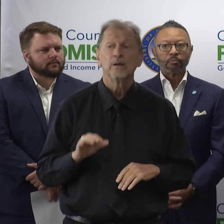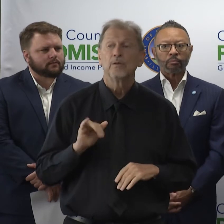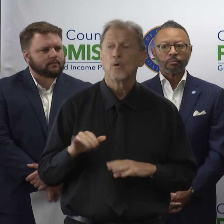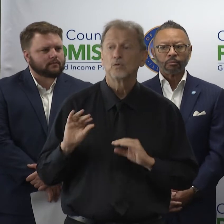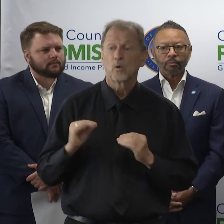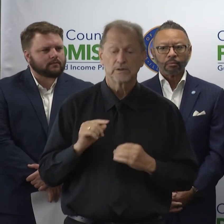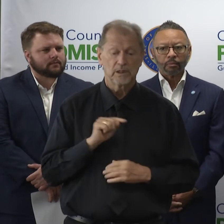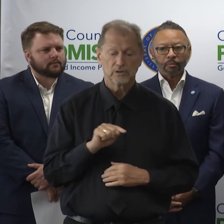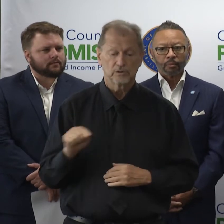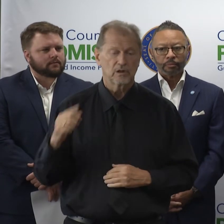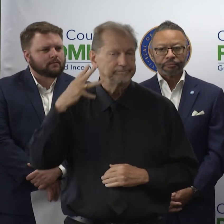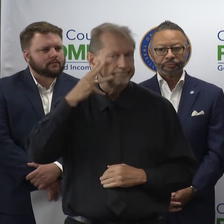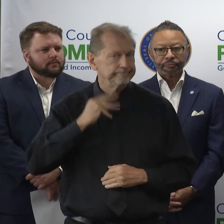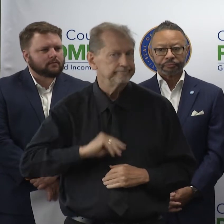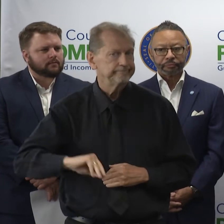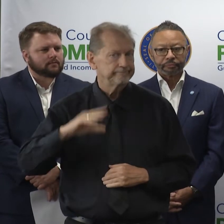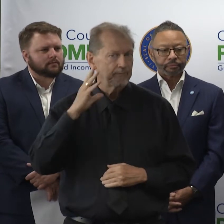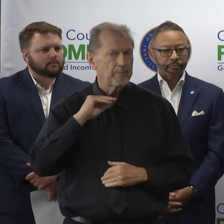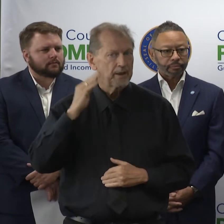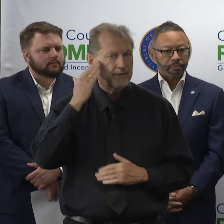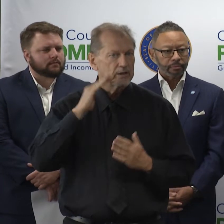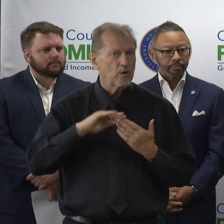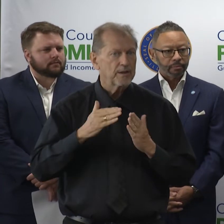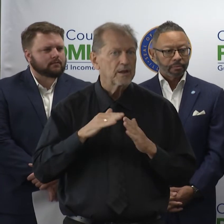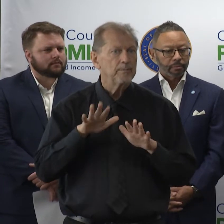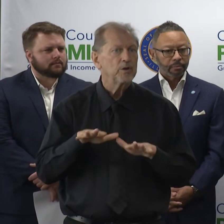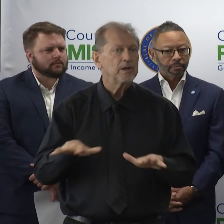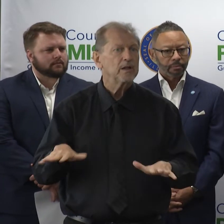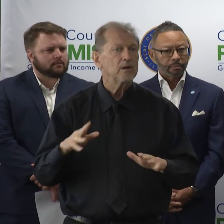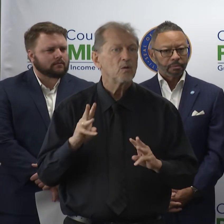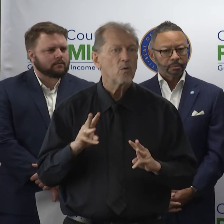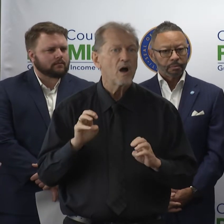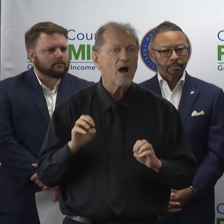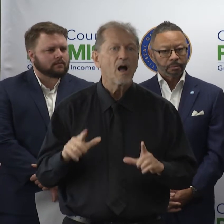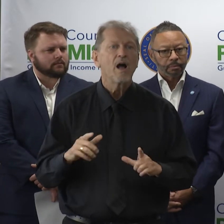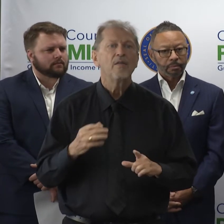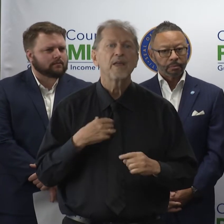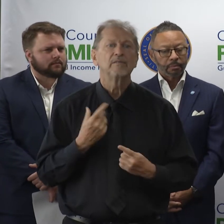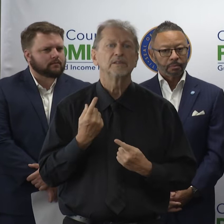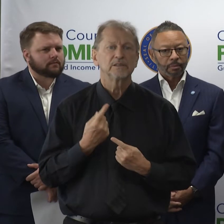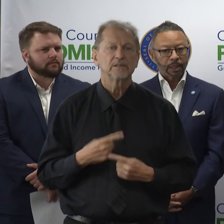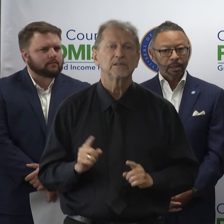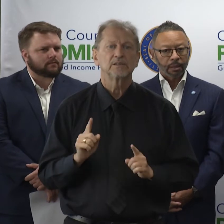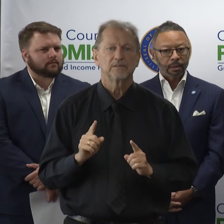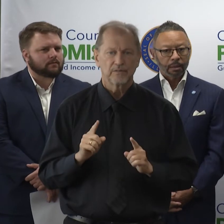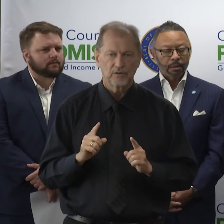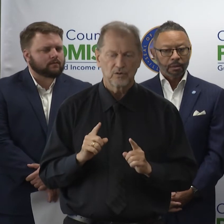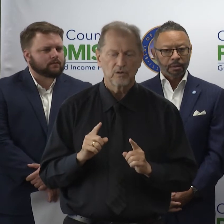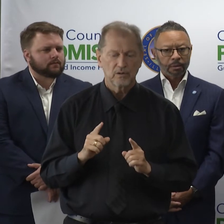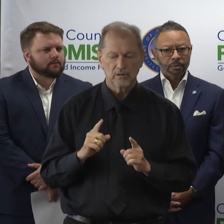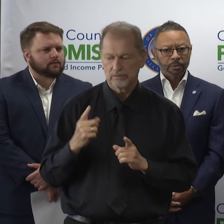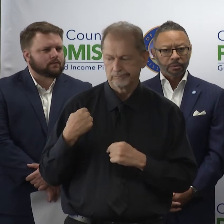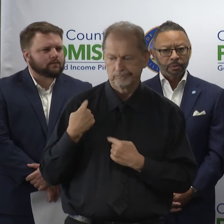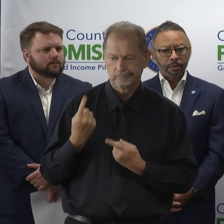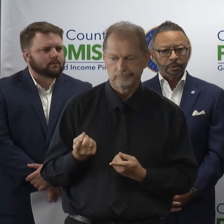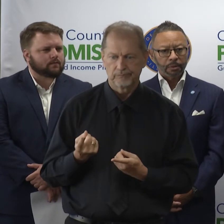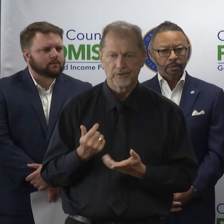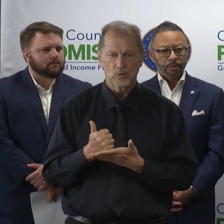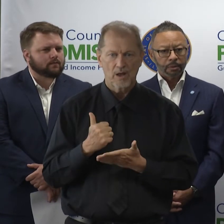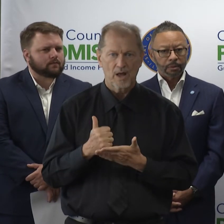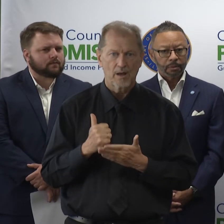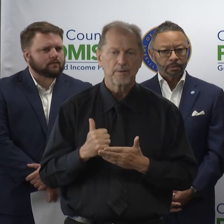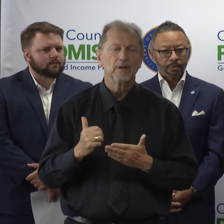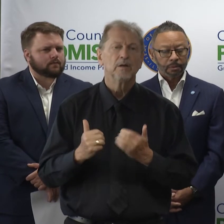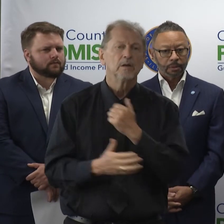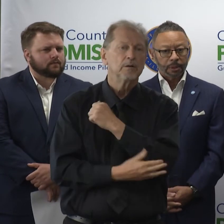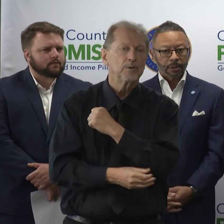field. They know the communities well. They have a successful track record in serving low-income communities,